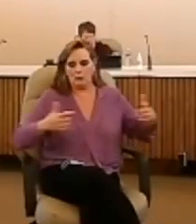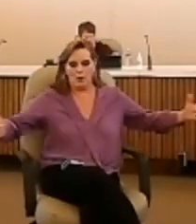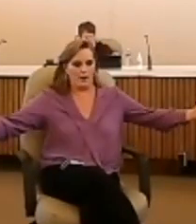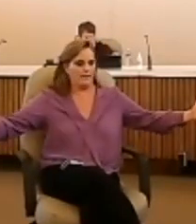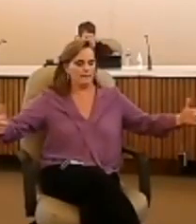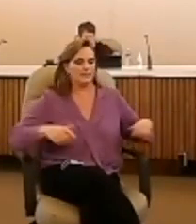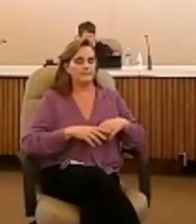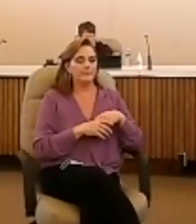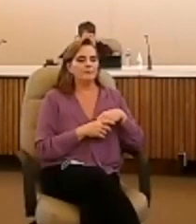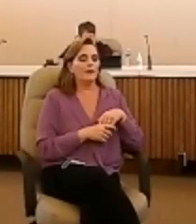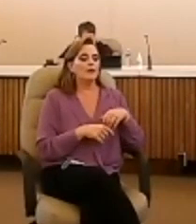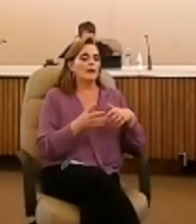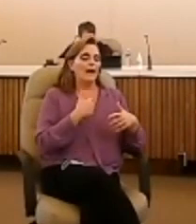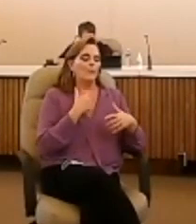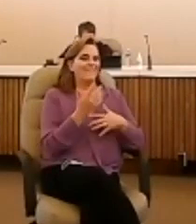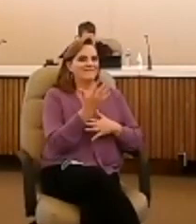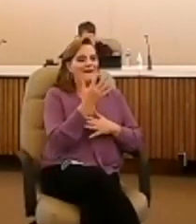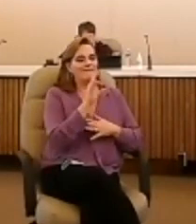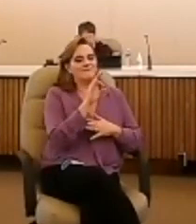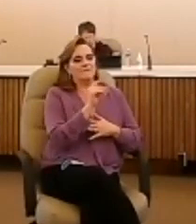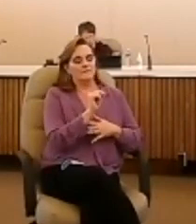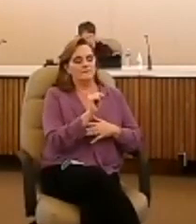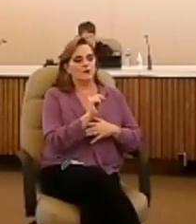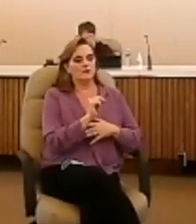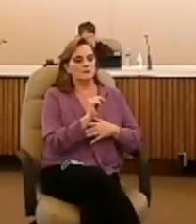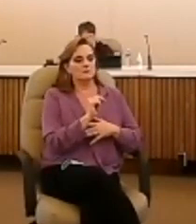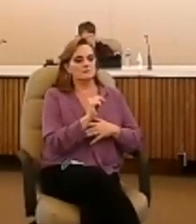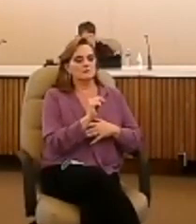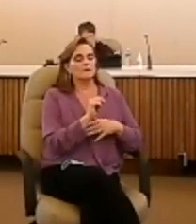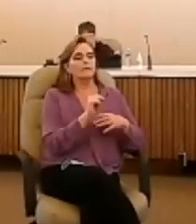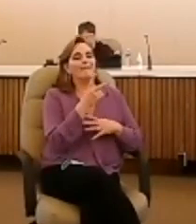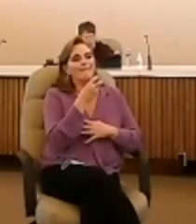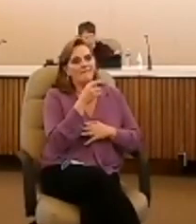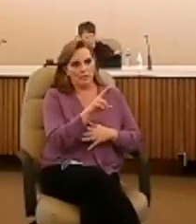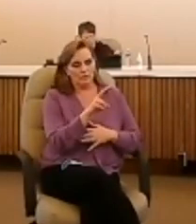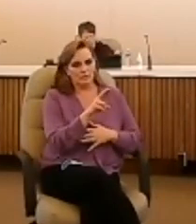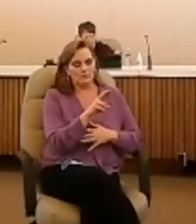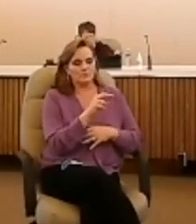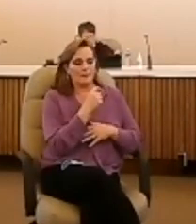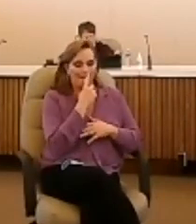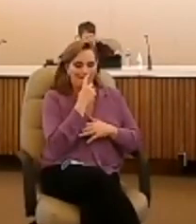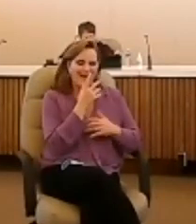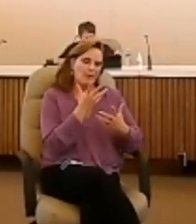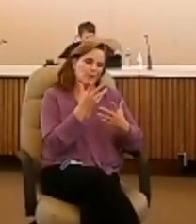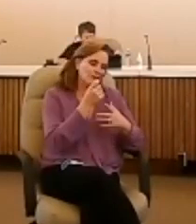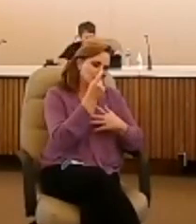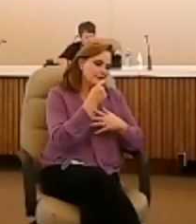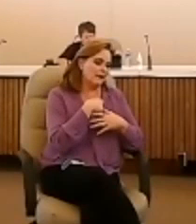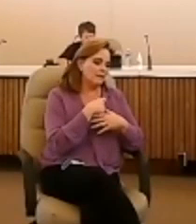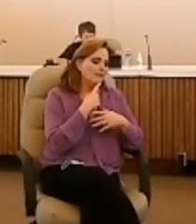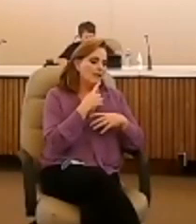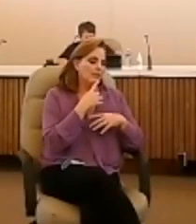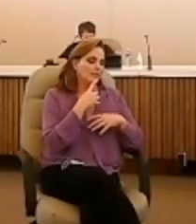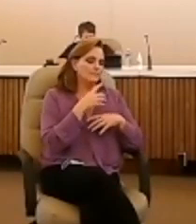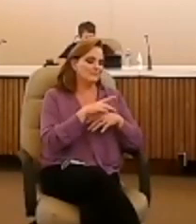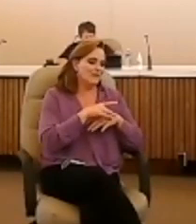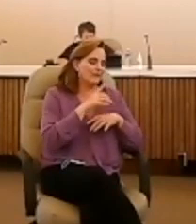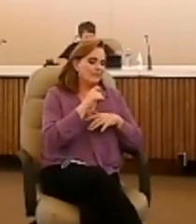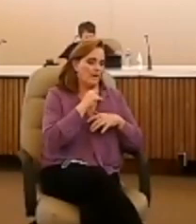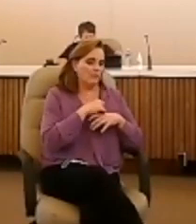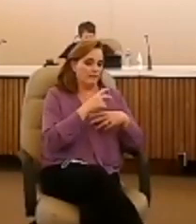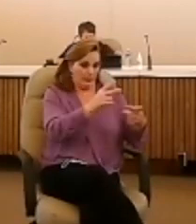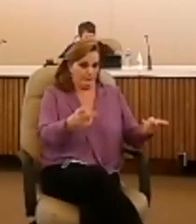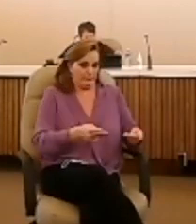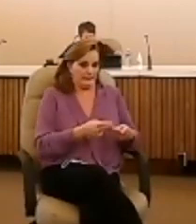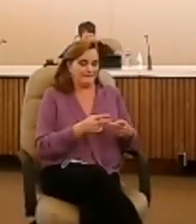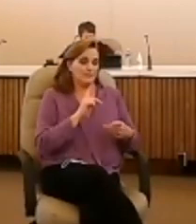5-foot variance here, as well as to kind of understand the topography of the site is very critical to this